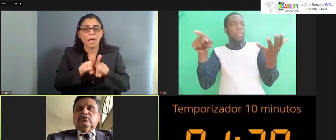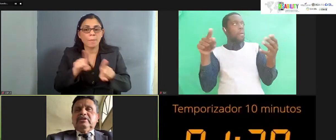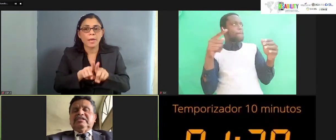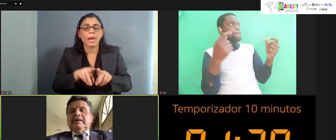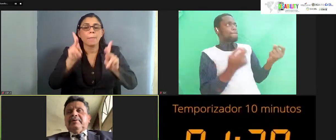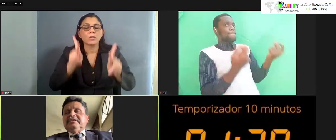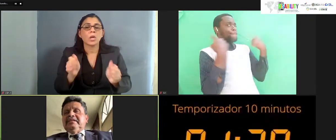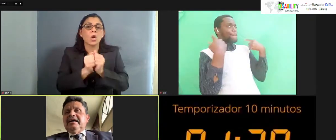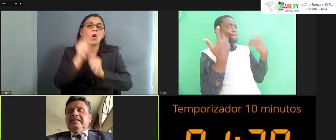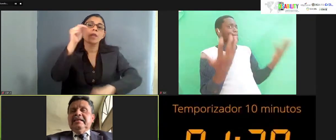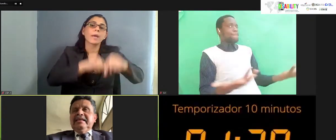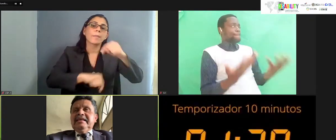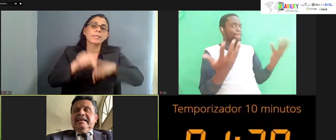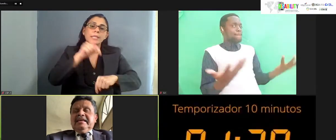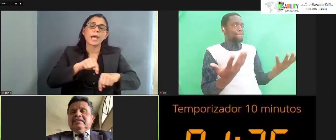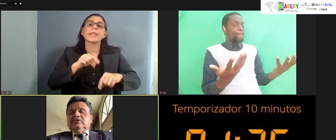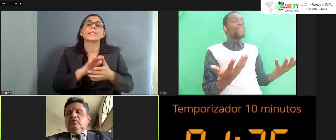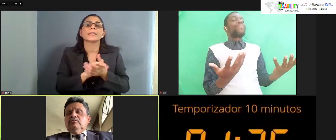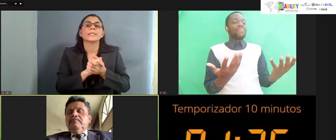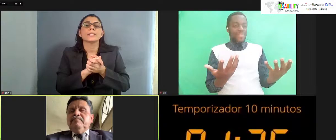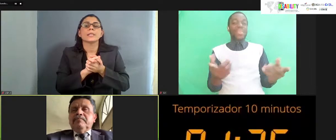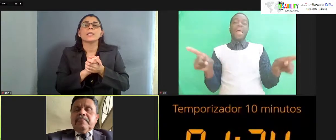emergency and